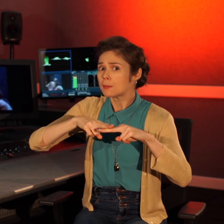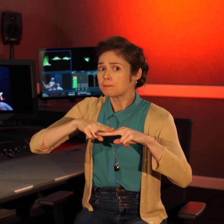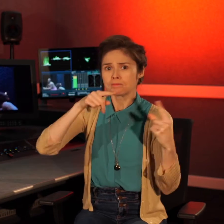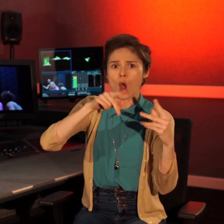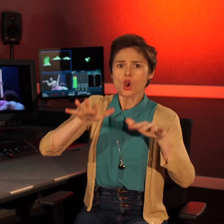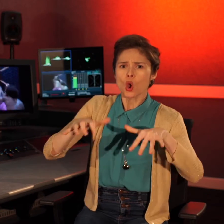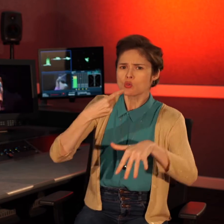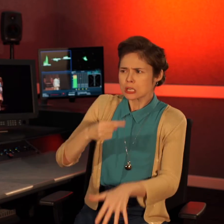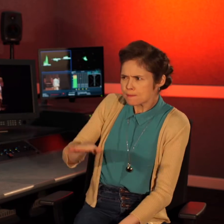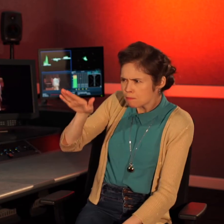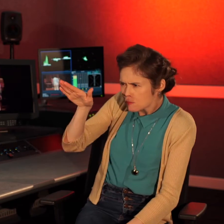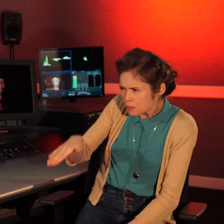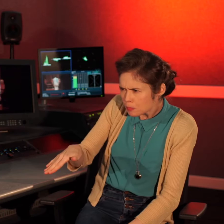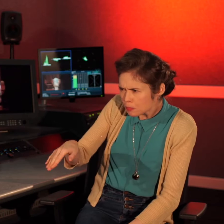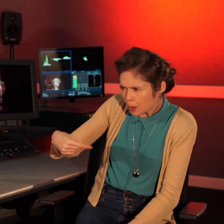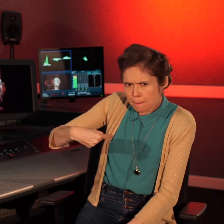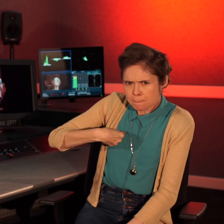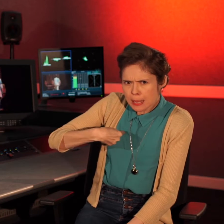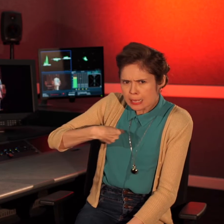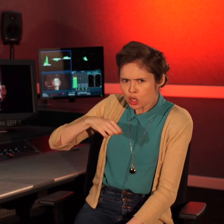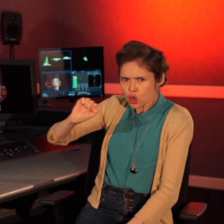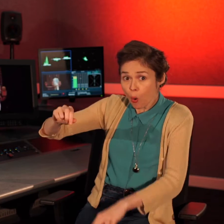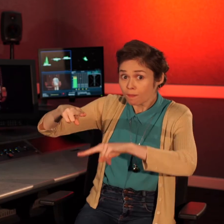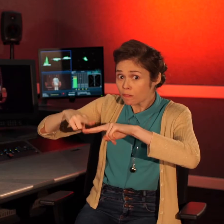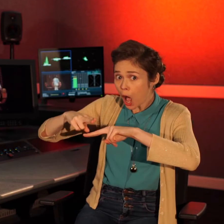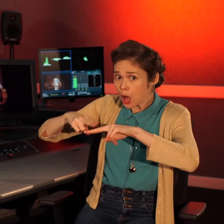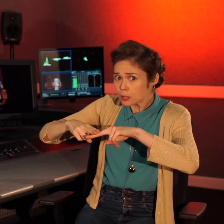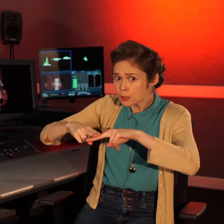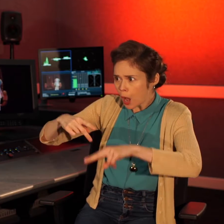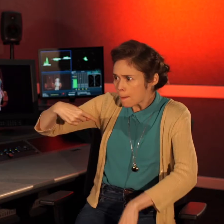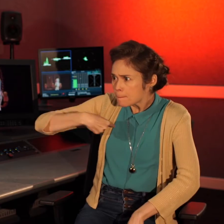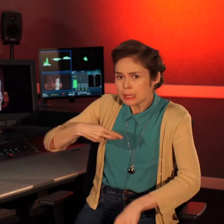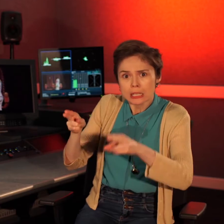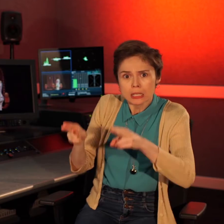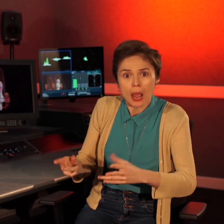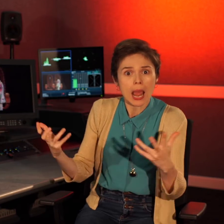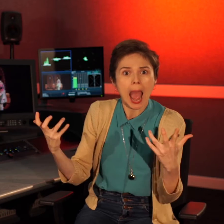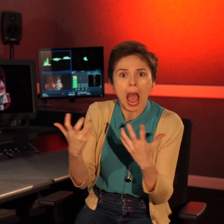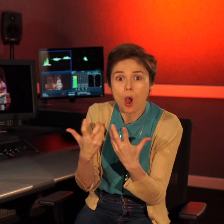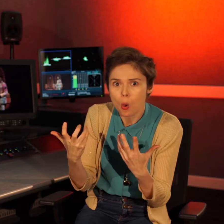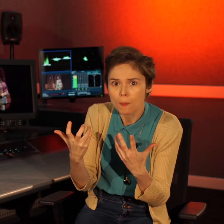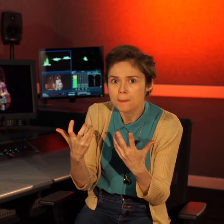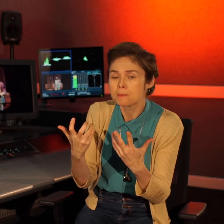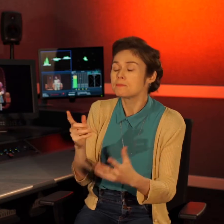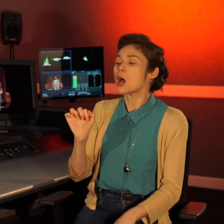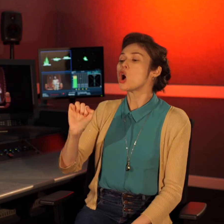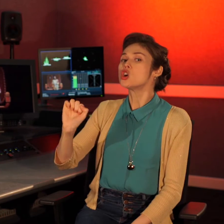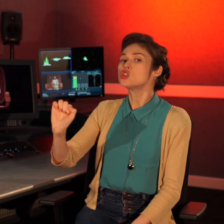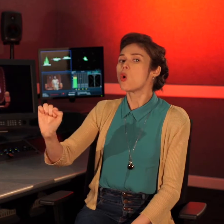The ghost tells Hamlet that he was murdered by Hamlet's uncle Claudius,